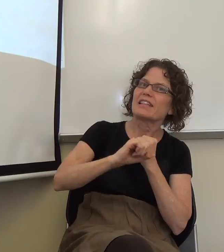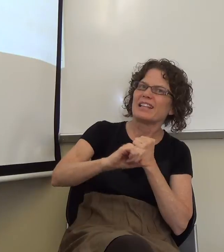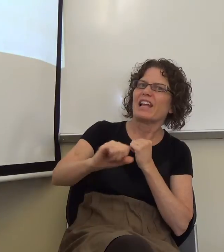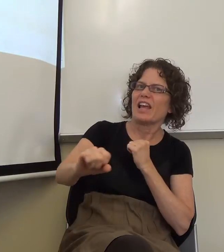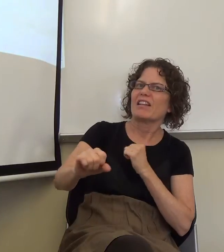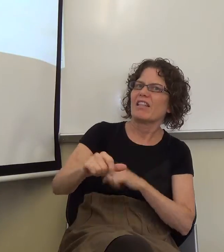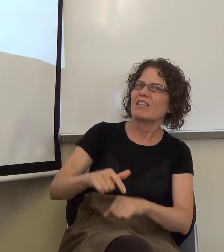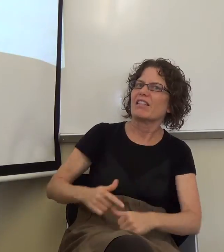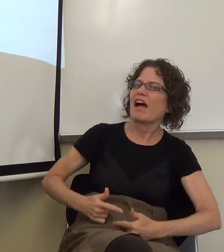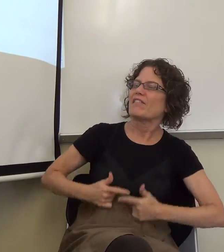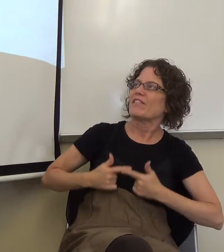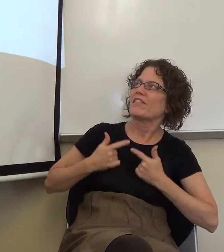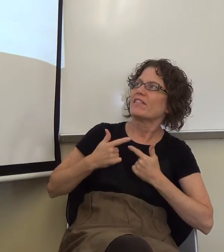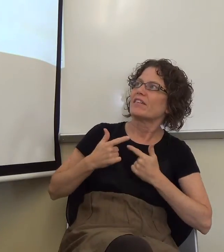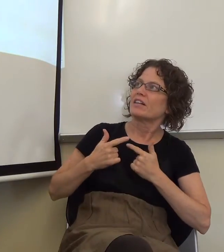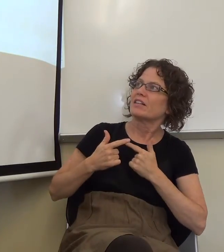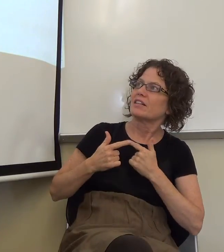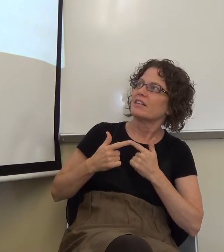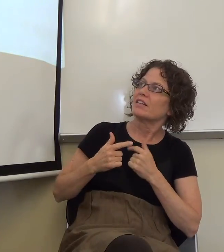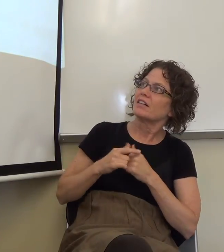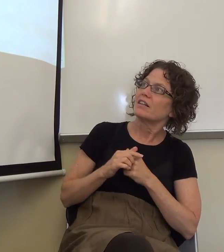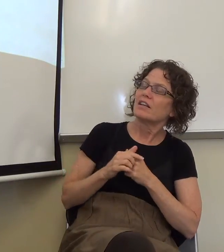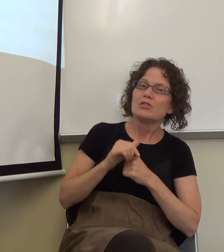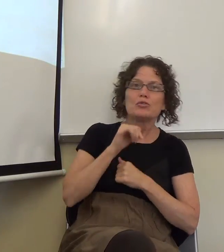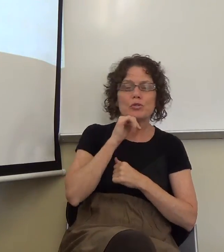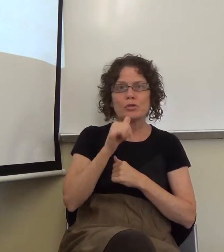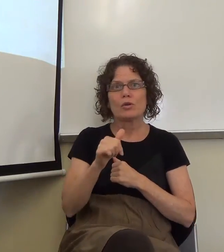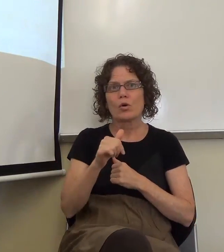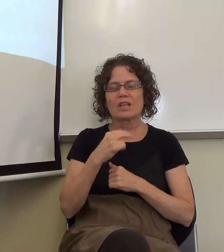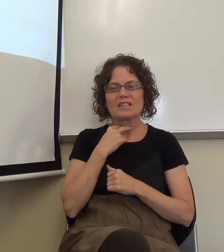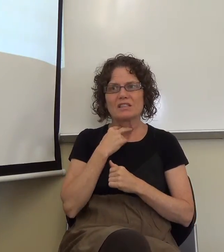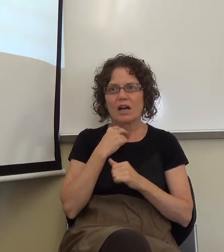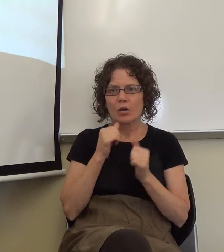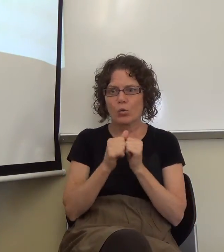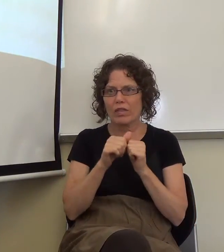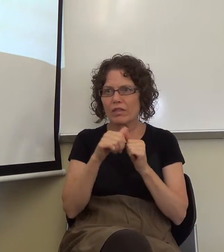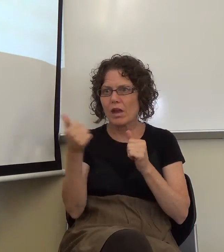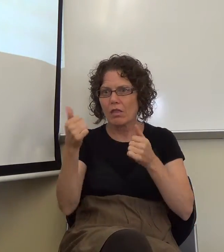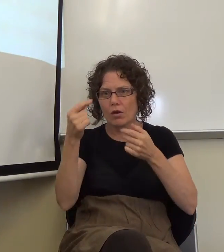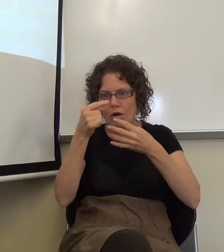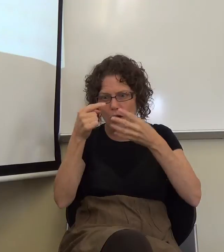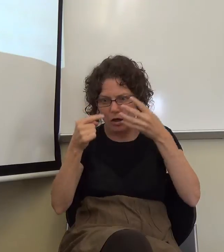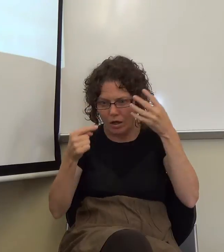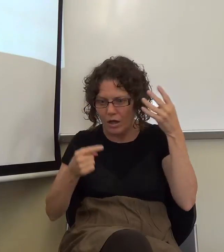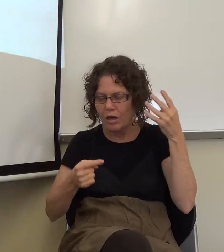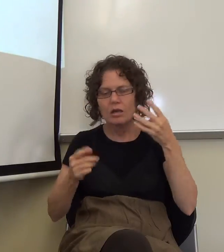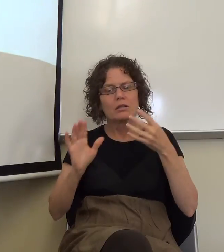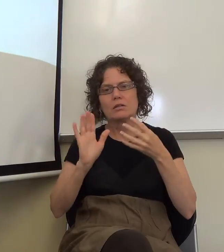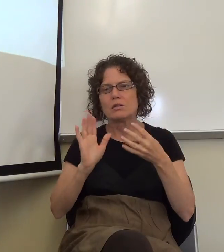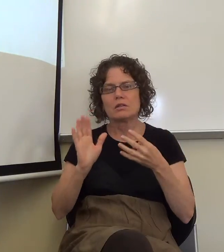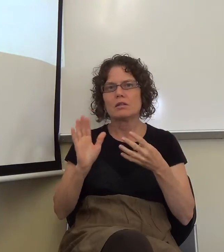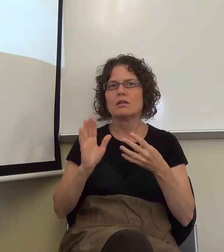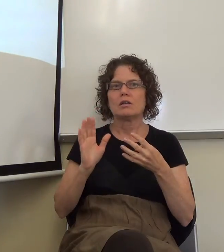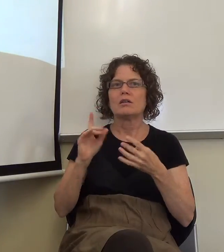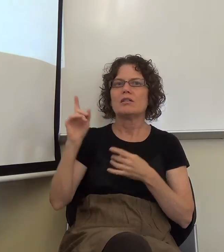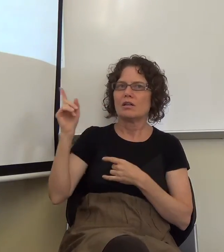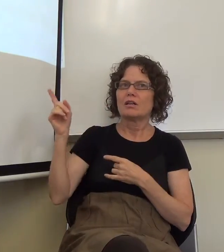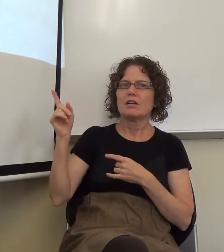bogged down by all these other things, which are also true, but that's not what this sentence is saying. That one, once you realize, is pretty pretty